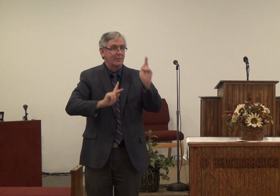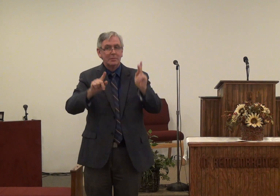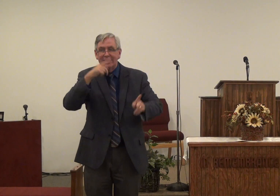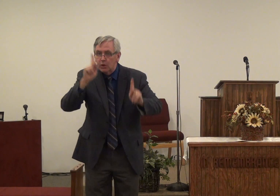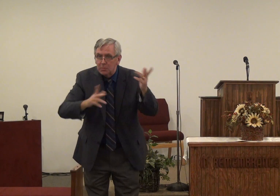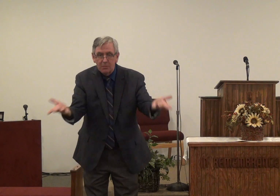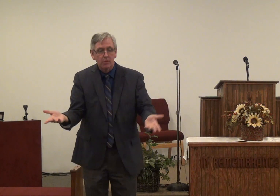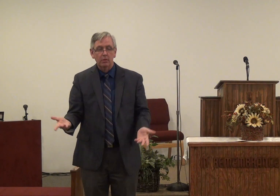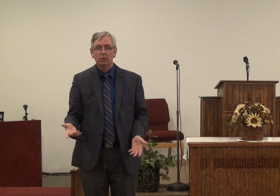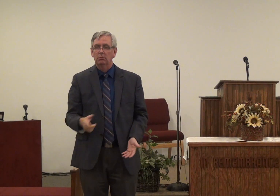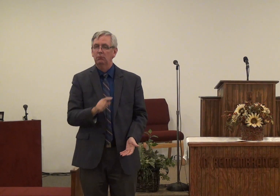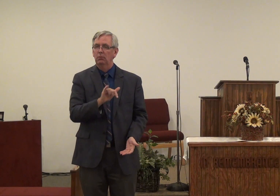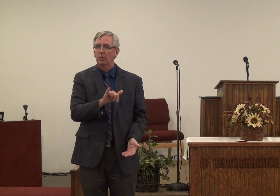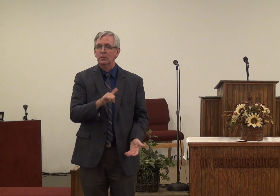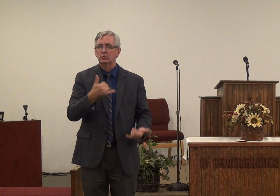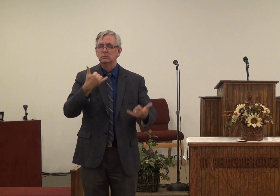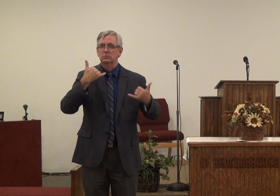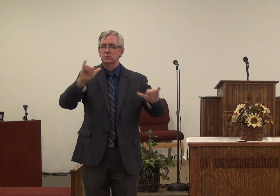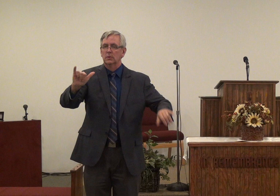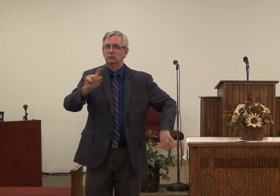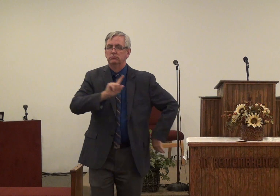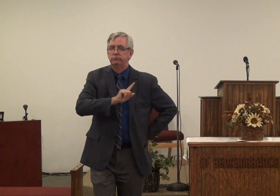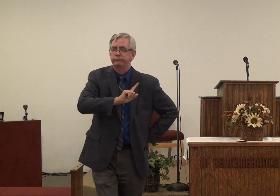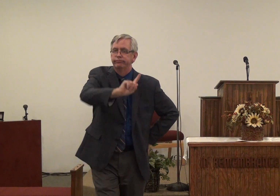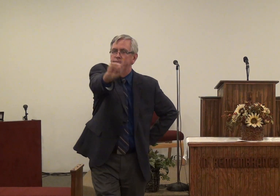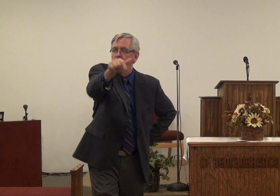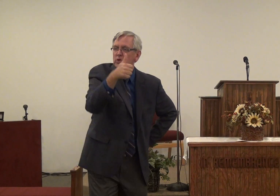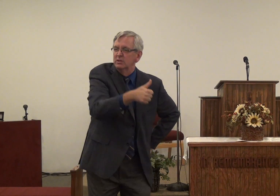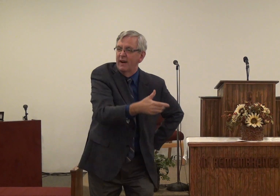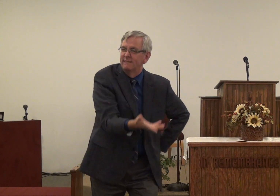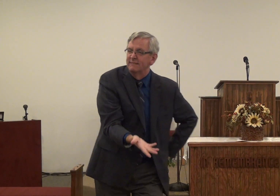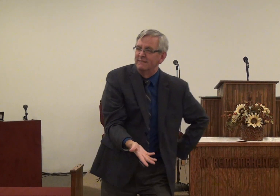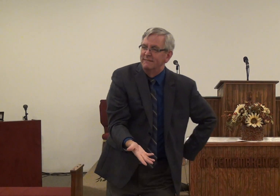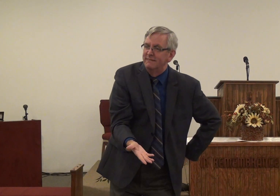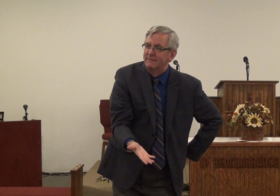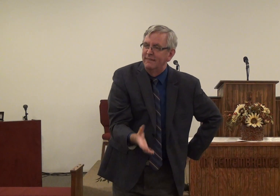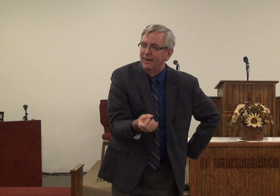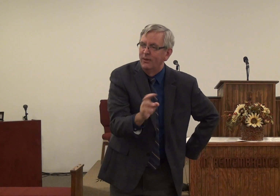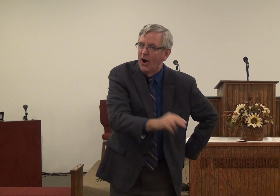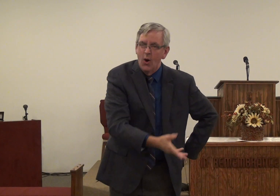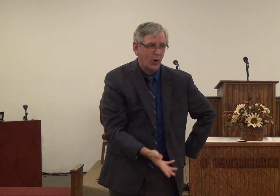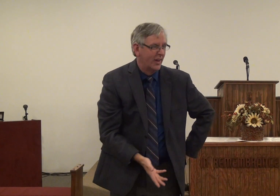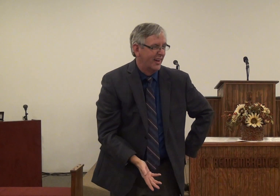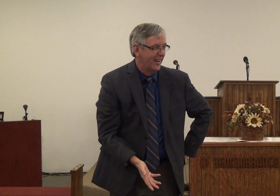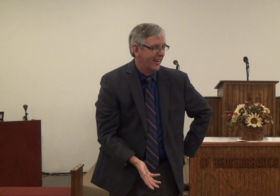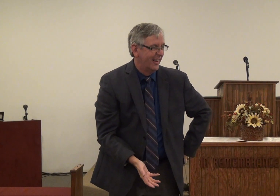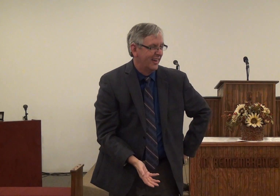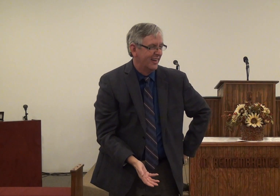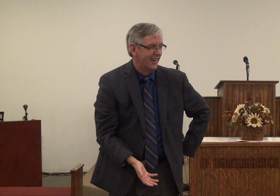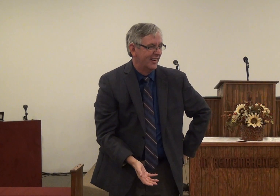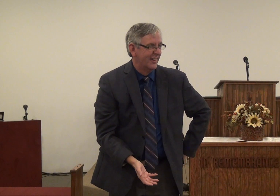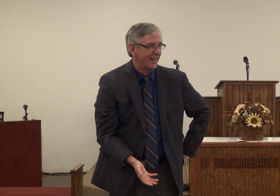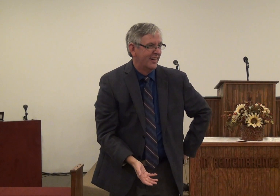to people. But Tammy still went out. She did it all on her